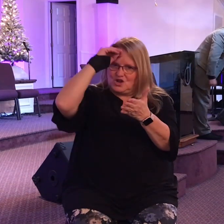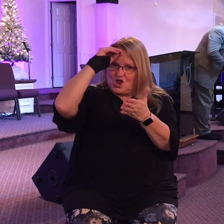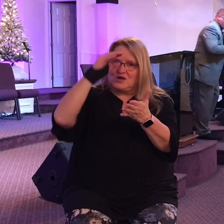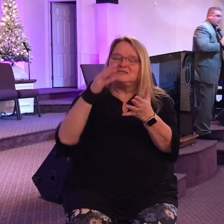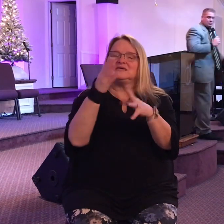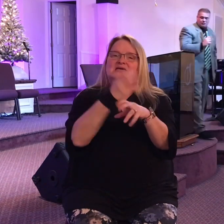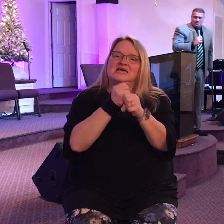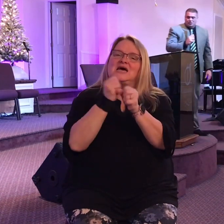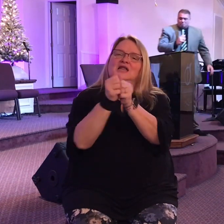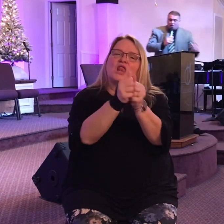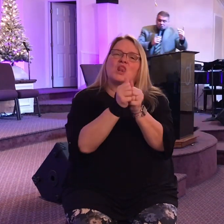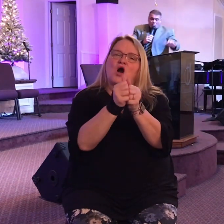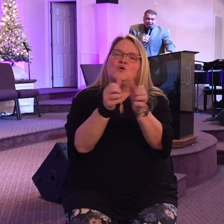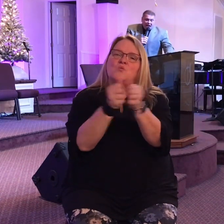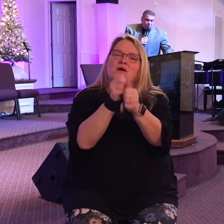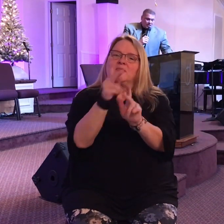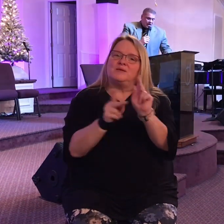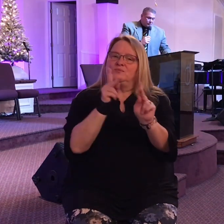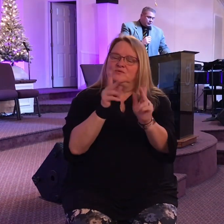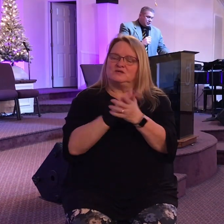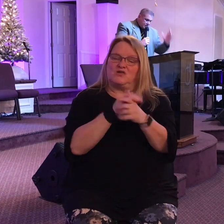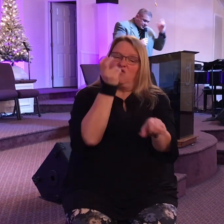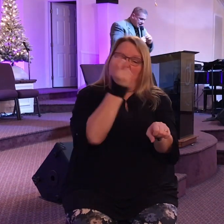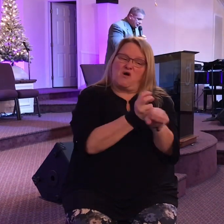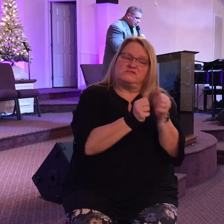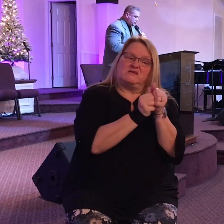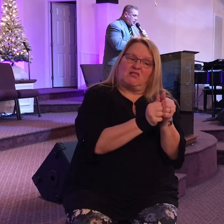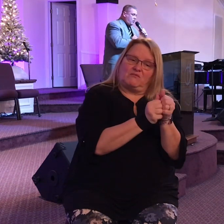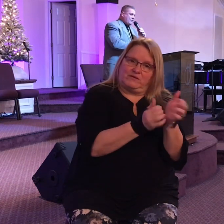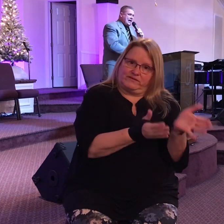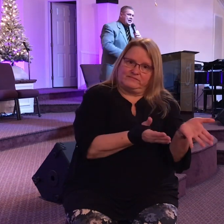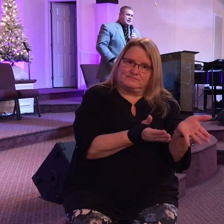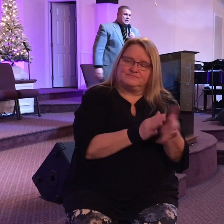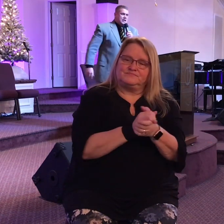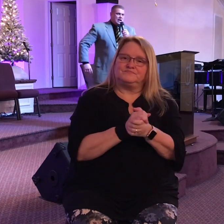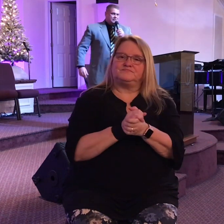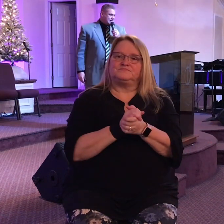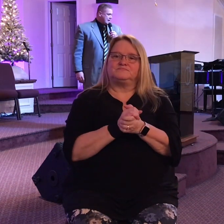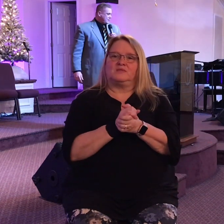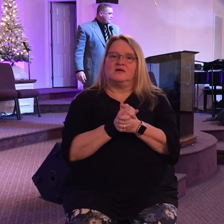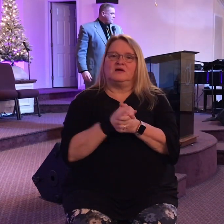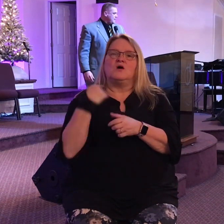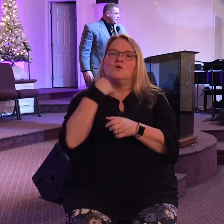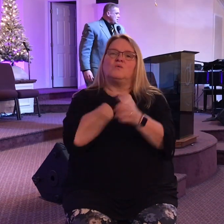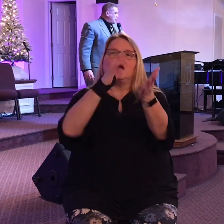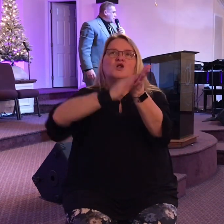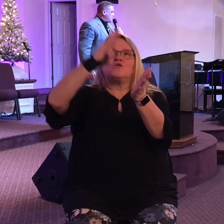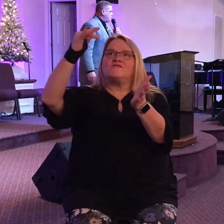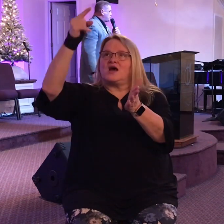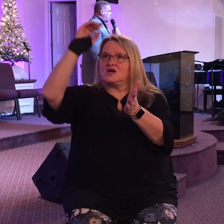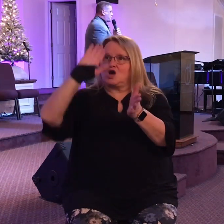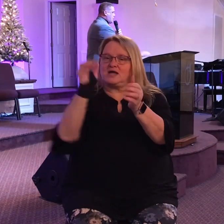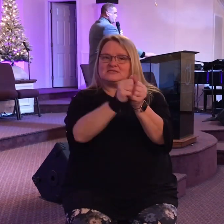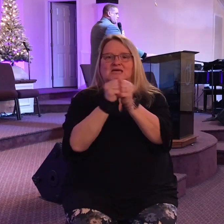to get along with. So we gather together. The second thing is we glorify God together.